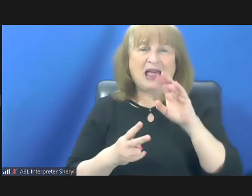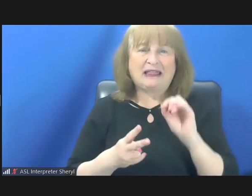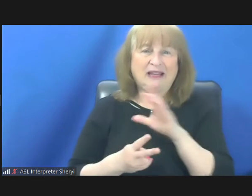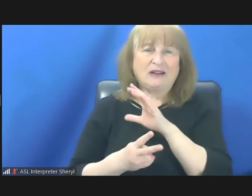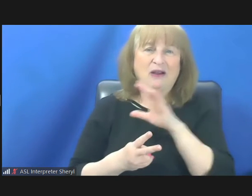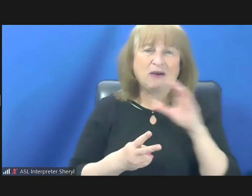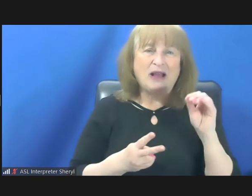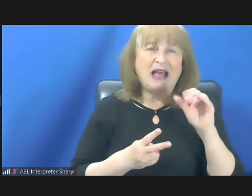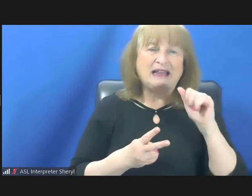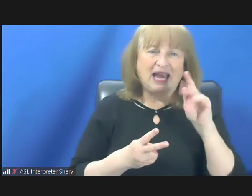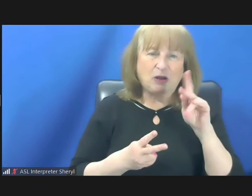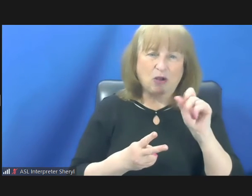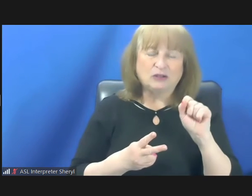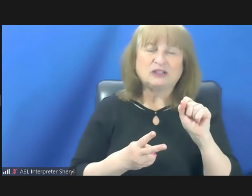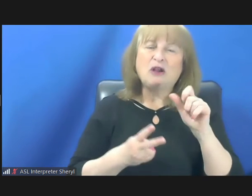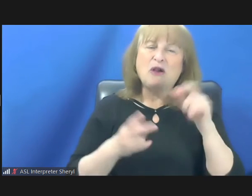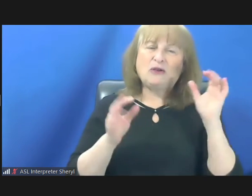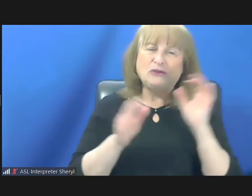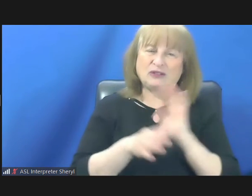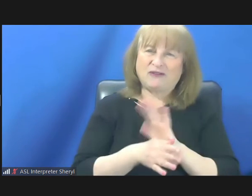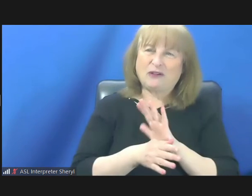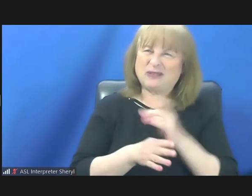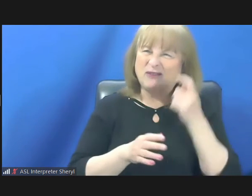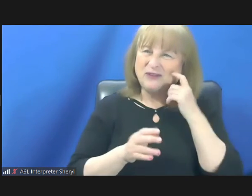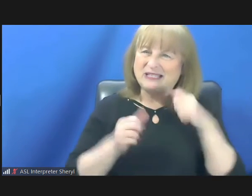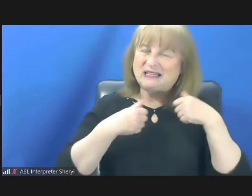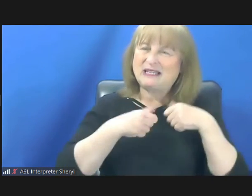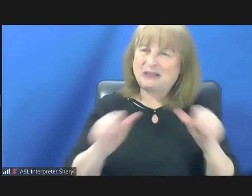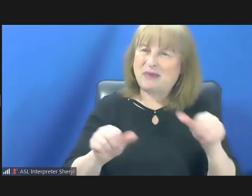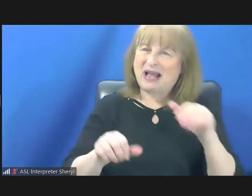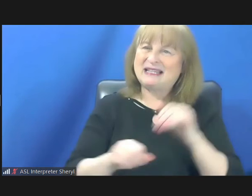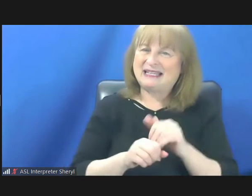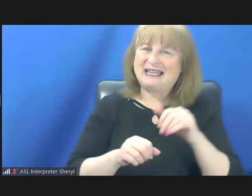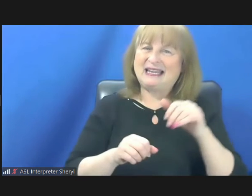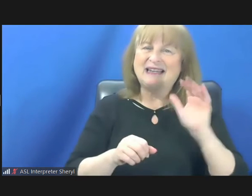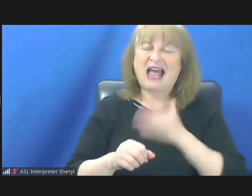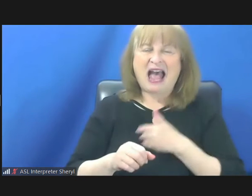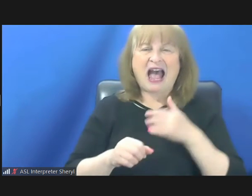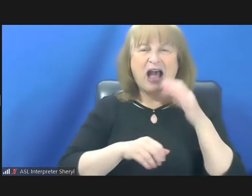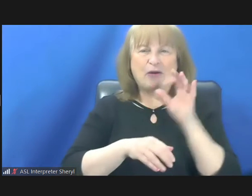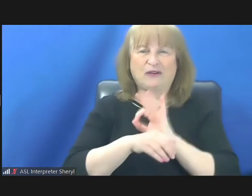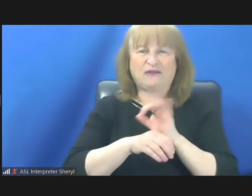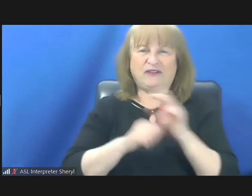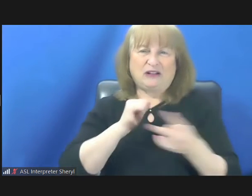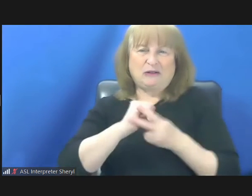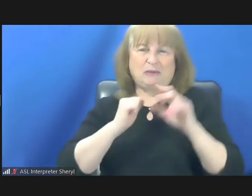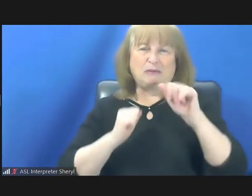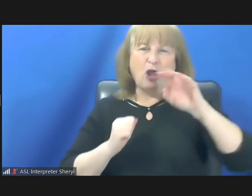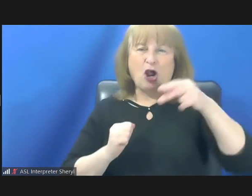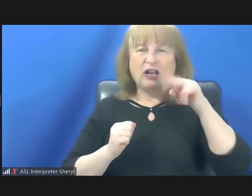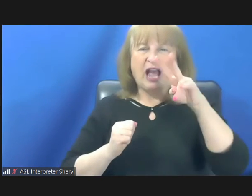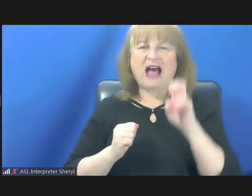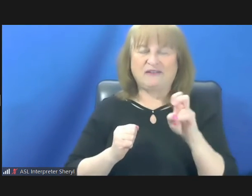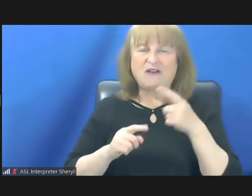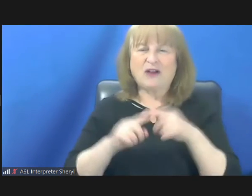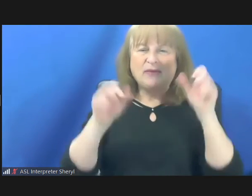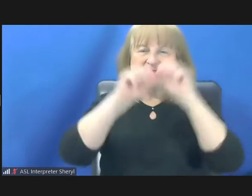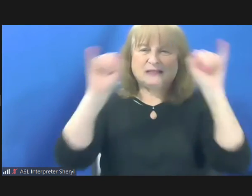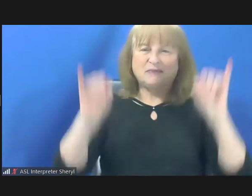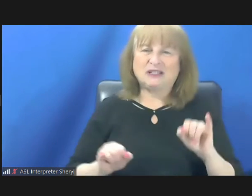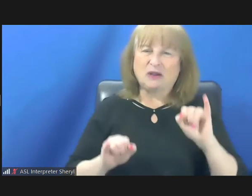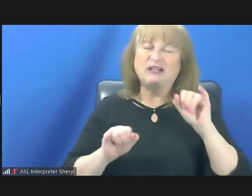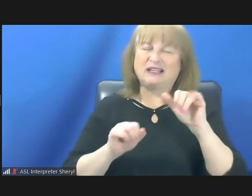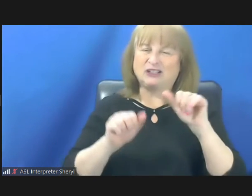Östör, whose films have been recently deposited in the Human Cities Film Archive, which is part of the Smithsonian's National Anthropological